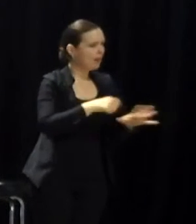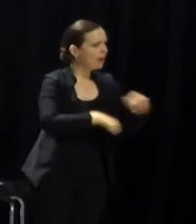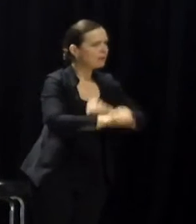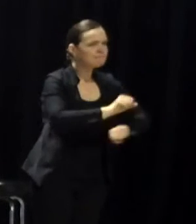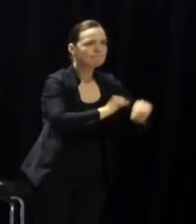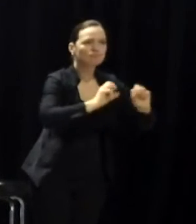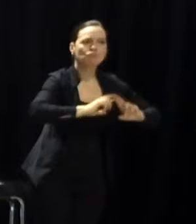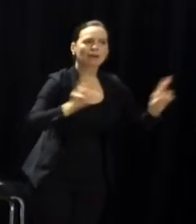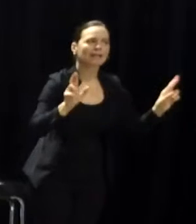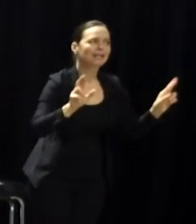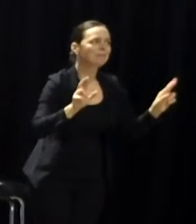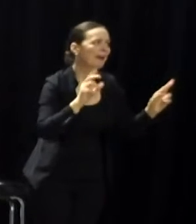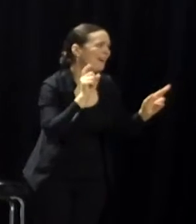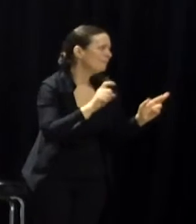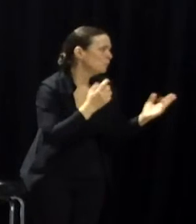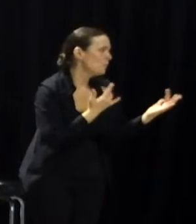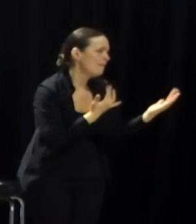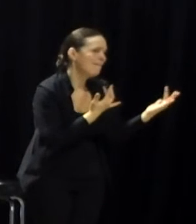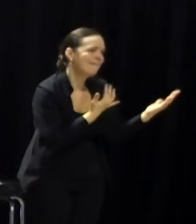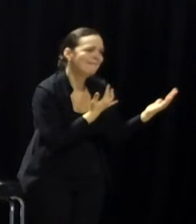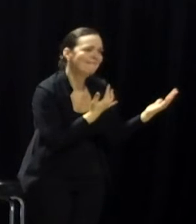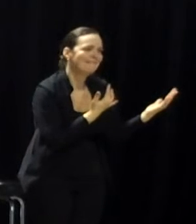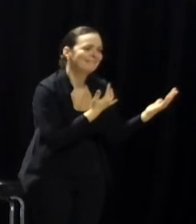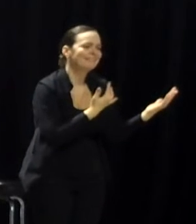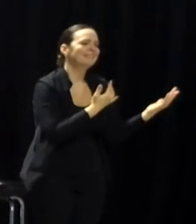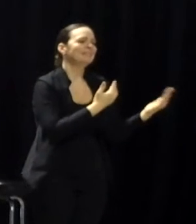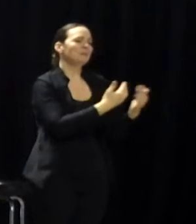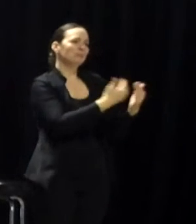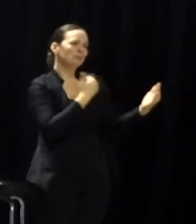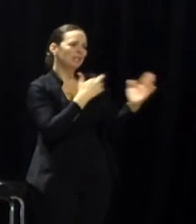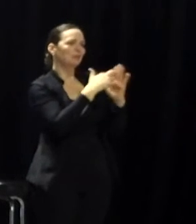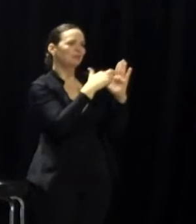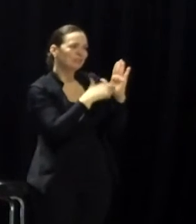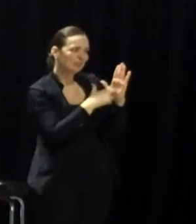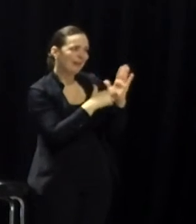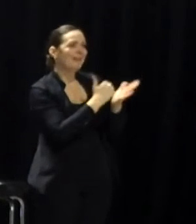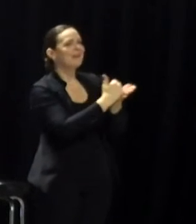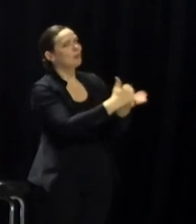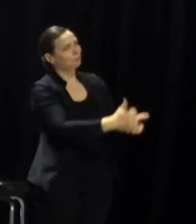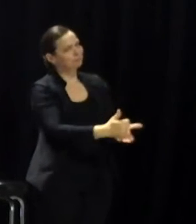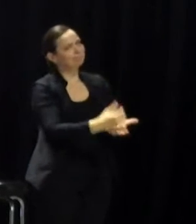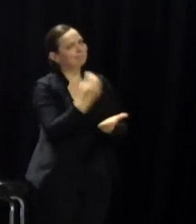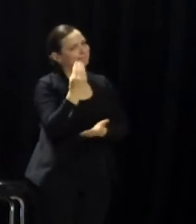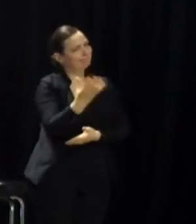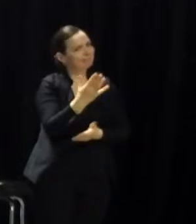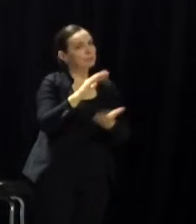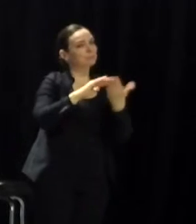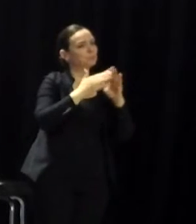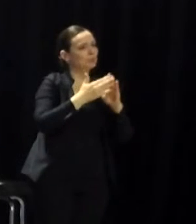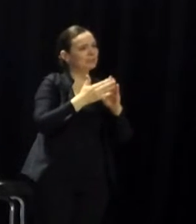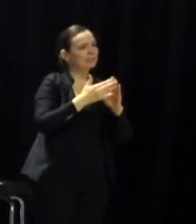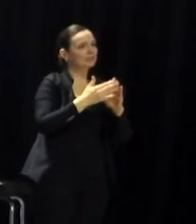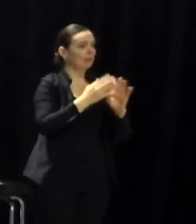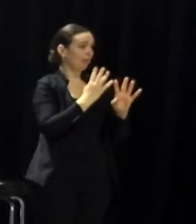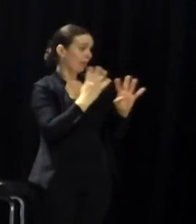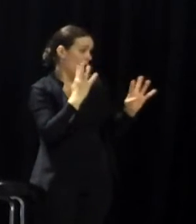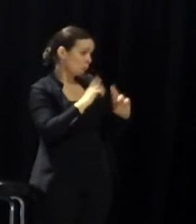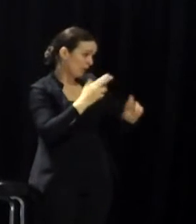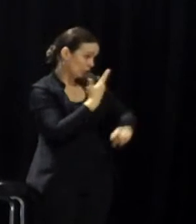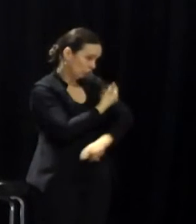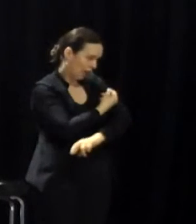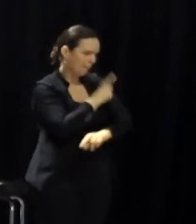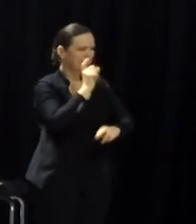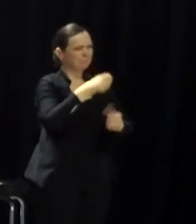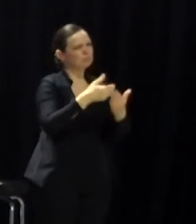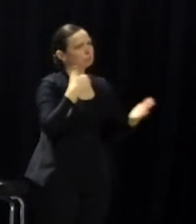And look at pre-registrations help determine this too. Do you have the vaccine? Do you have the people? We've helped out in this process